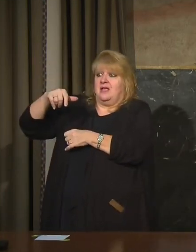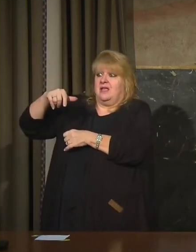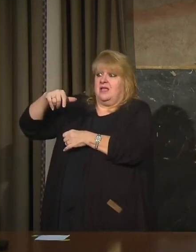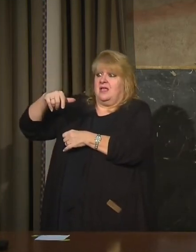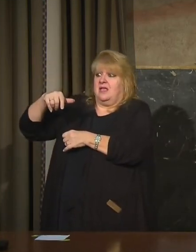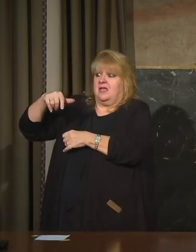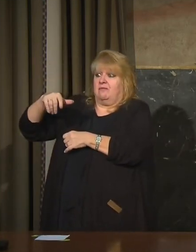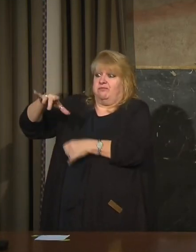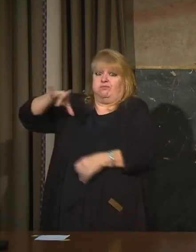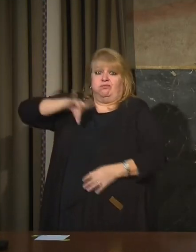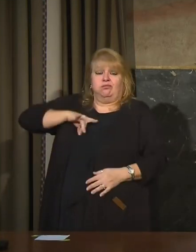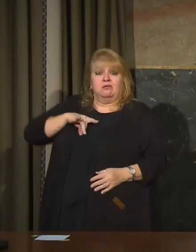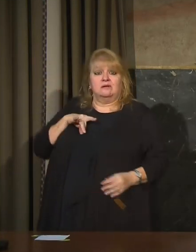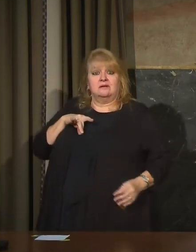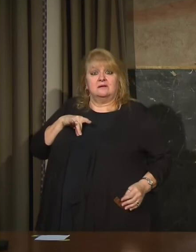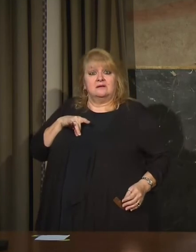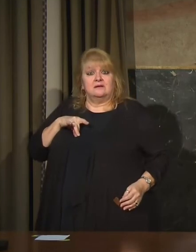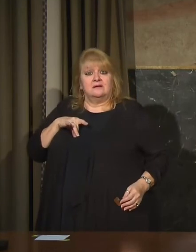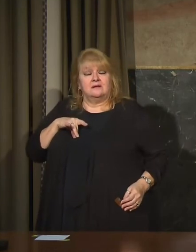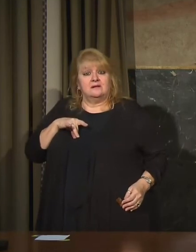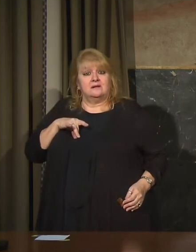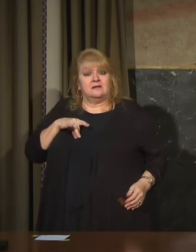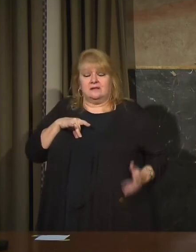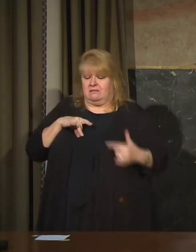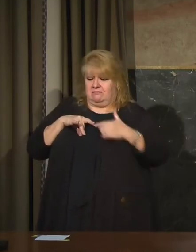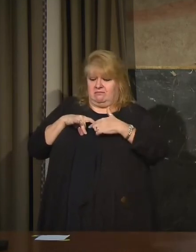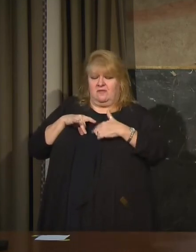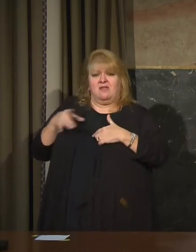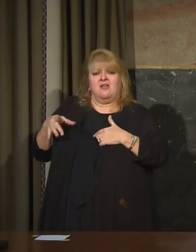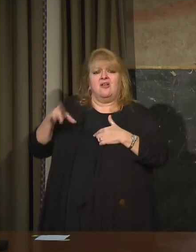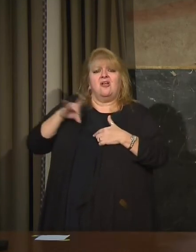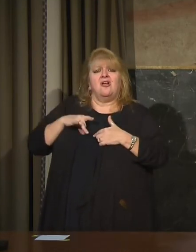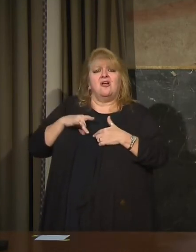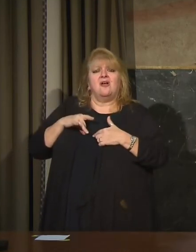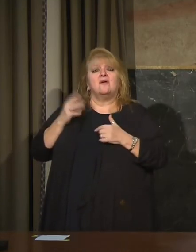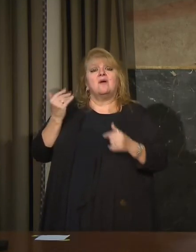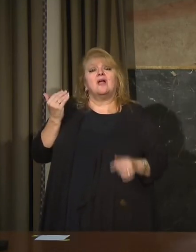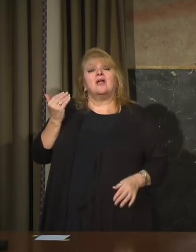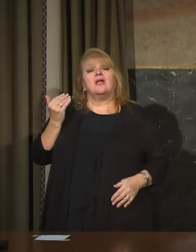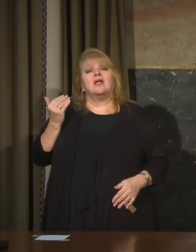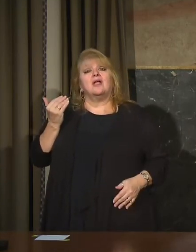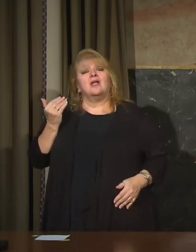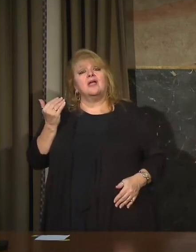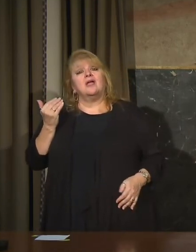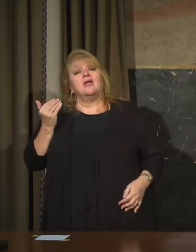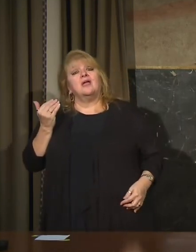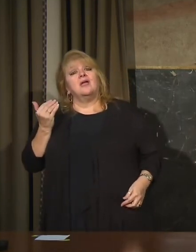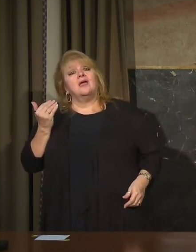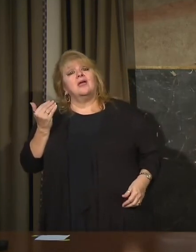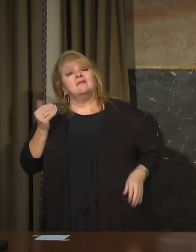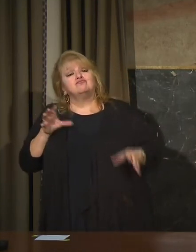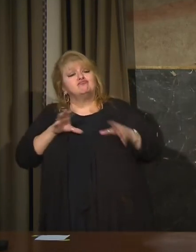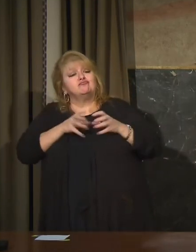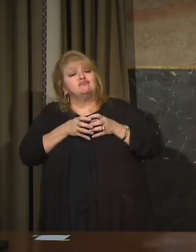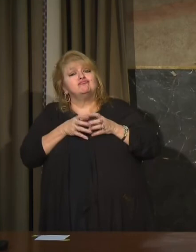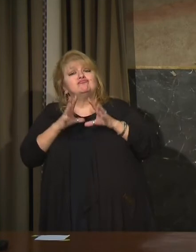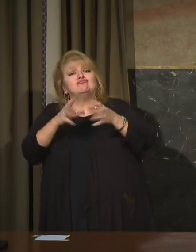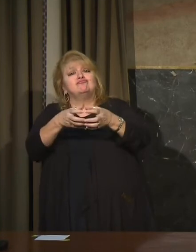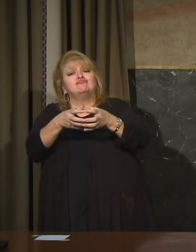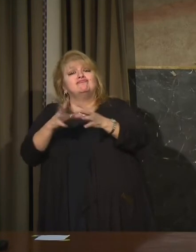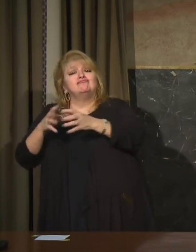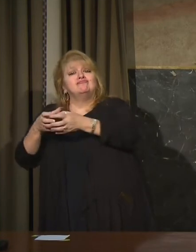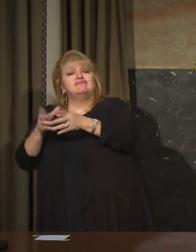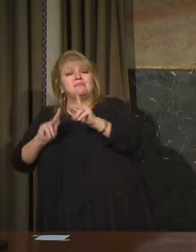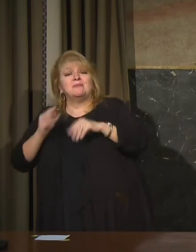getting exposed to the virus and they're contracting the disease because of informal gatherings at